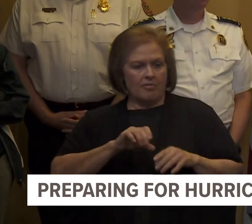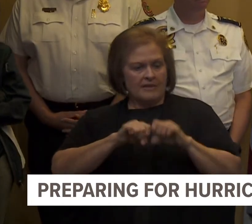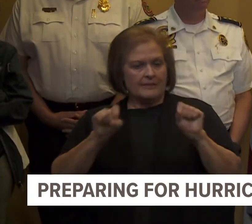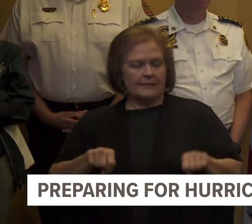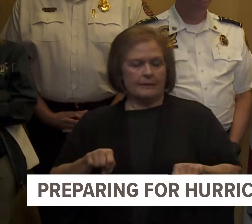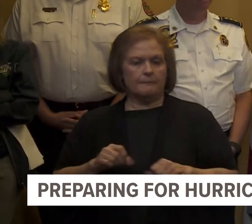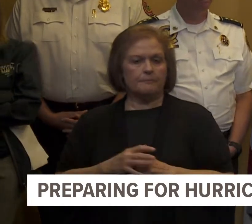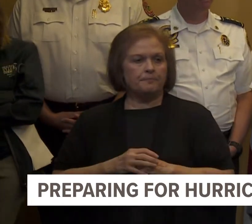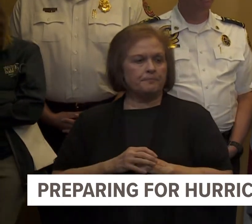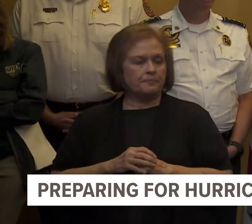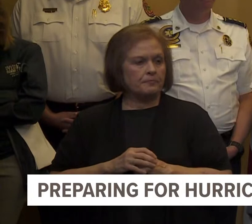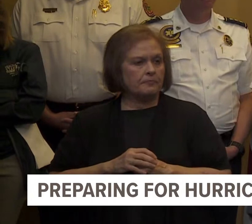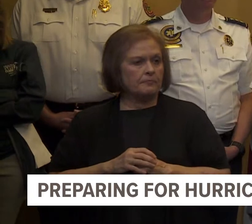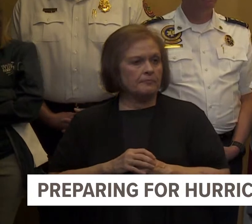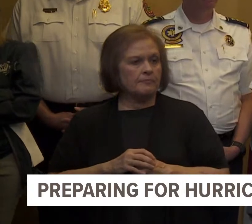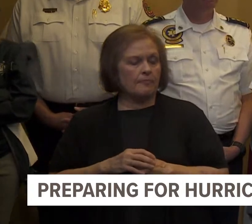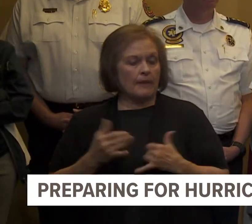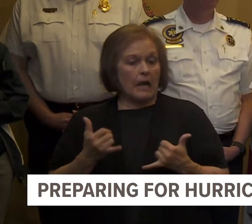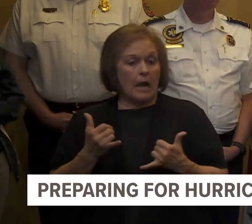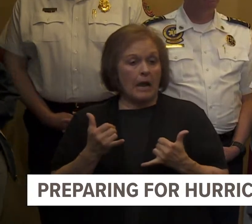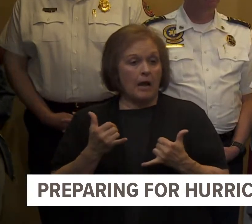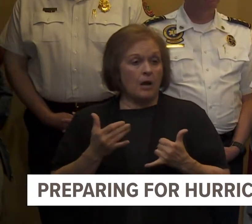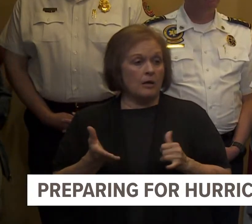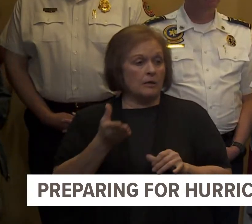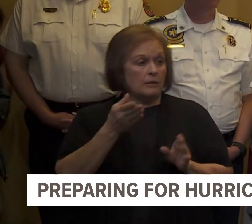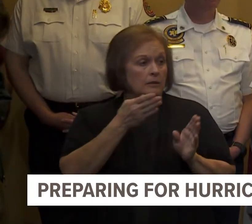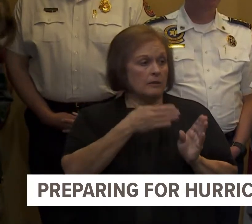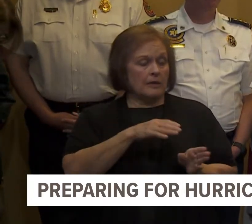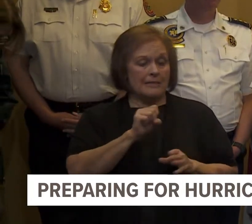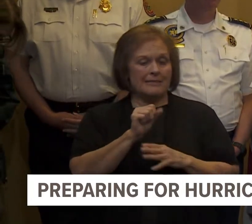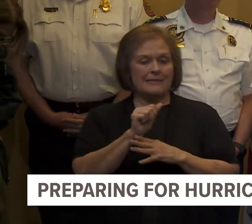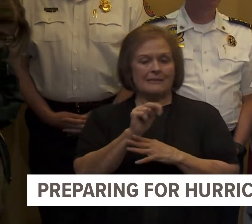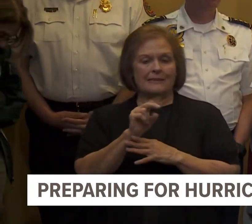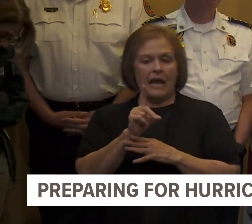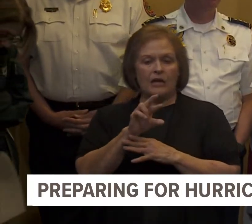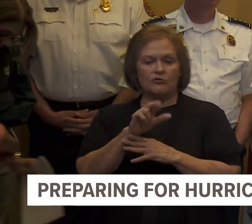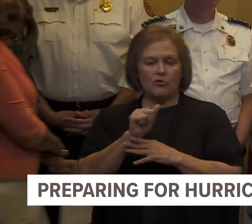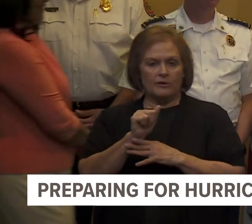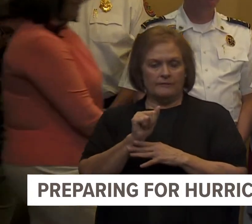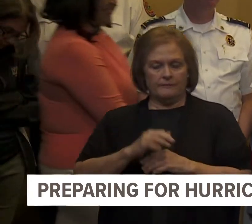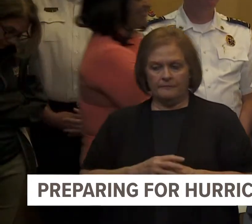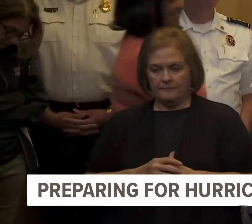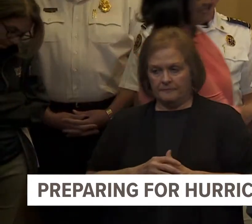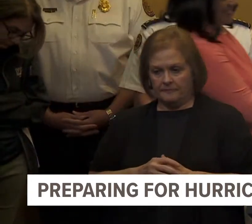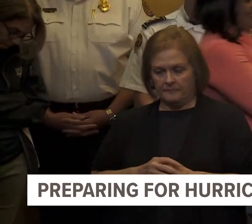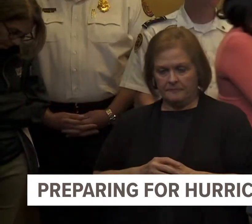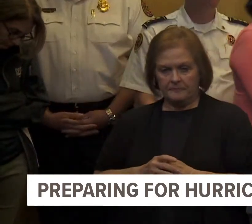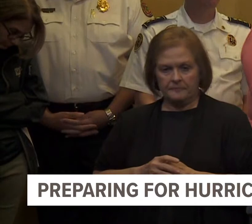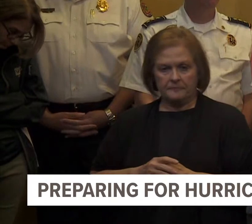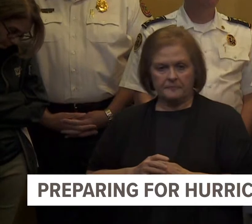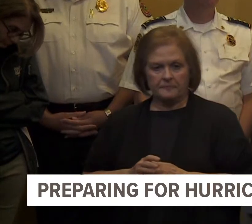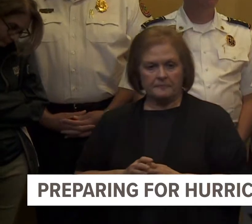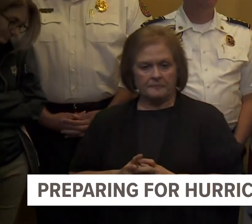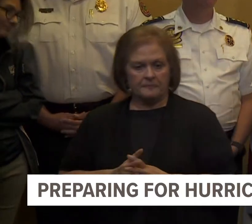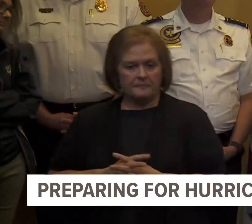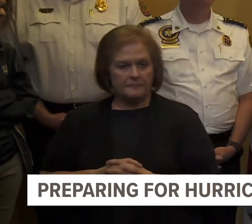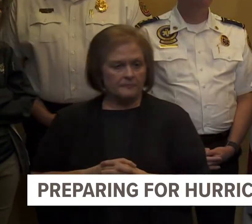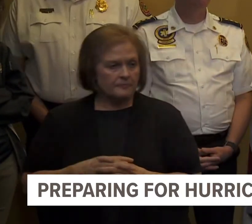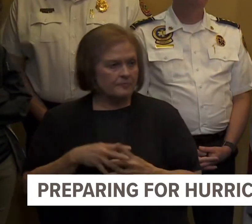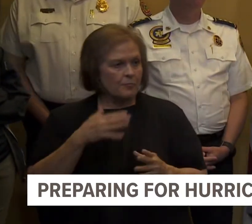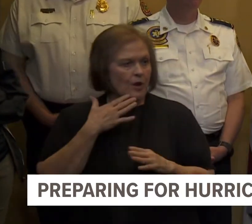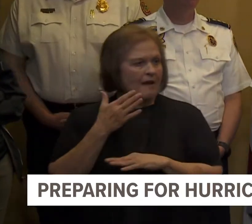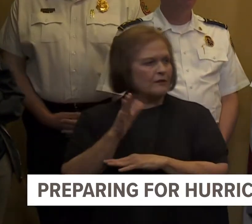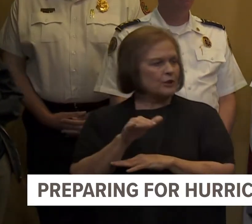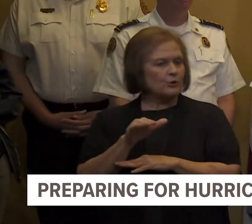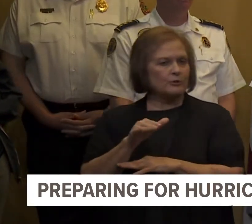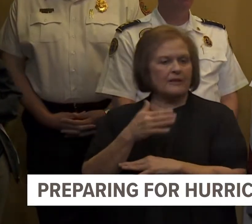Thank you so much, Ghassan. And I'm going to ask Ms. Sandra Diggs to come forward. Miller. Good